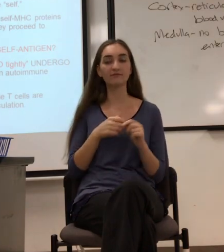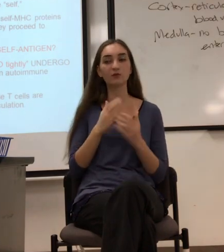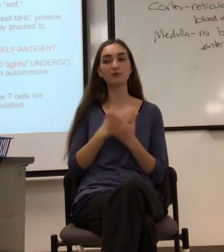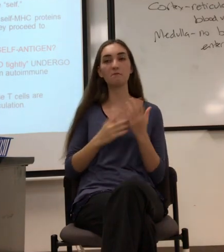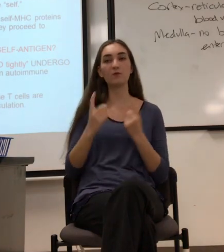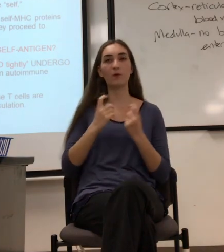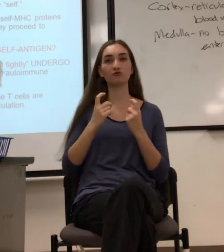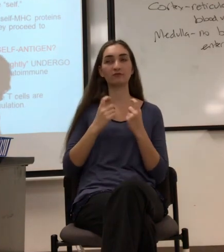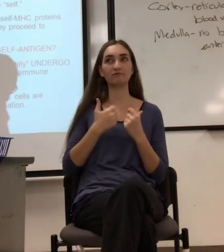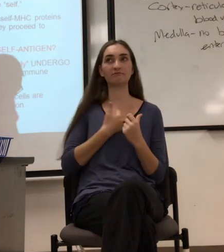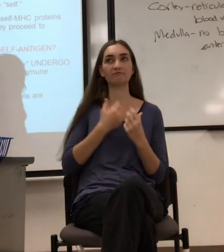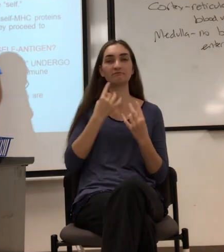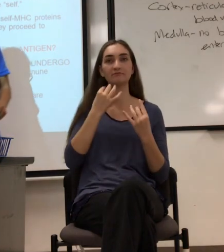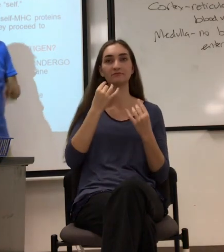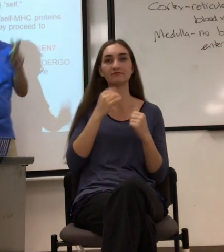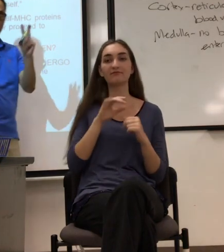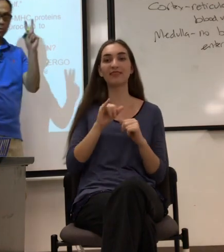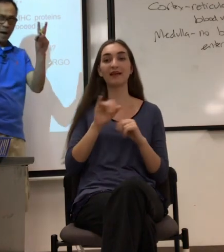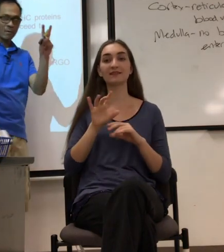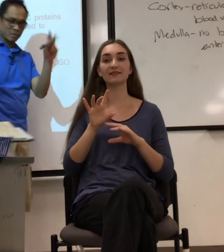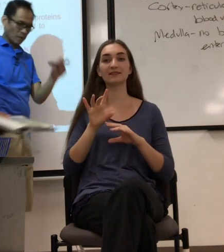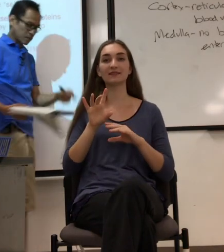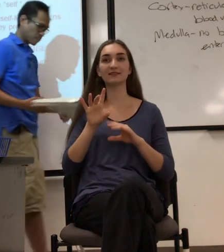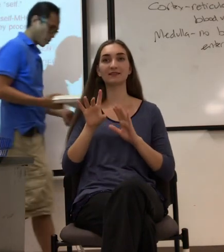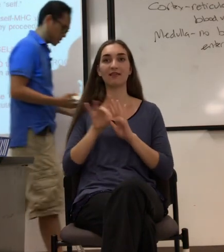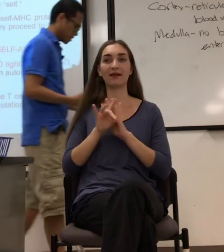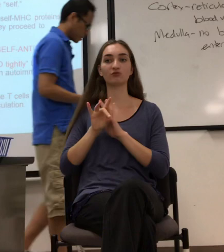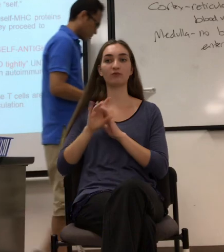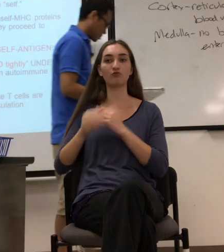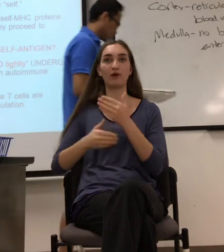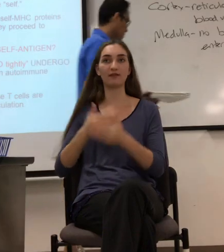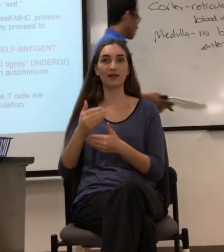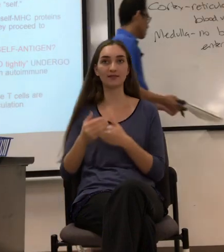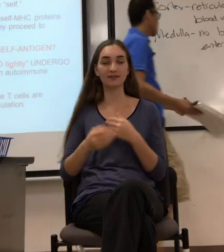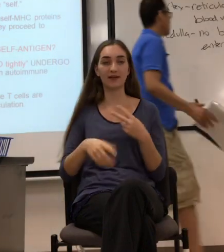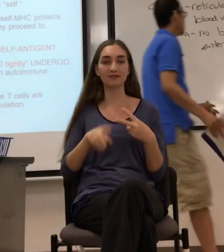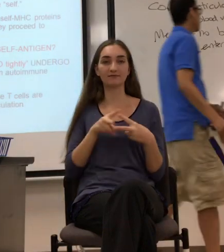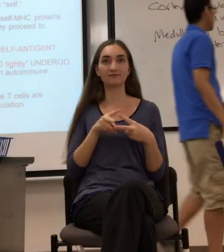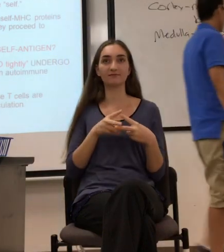This selection process is a two-round selection process.